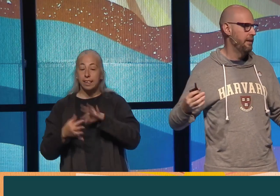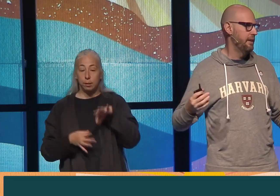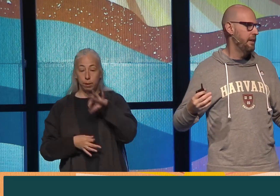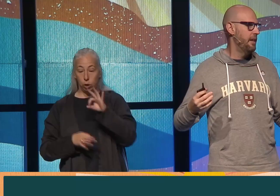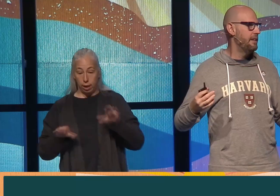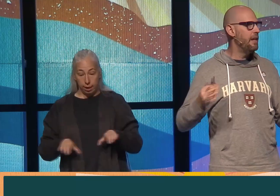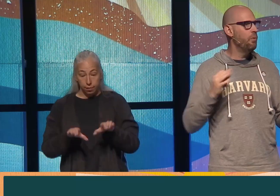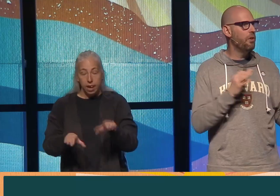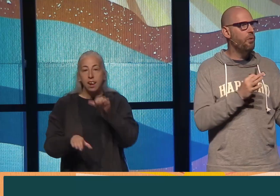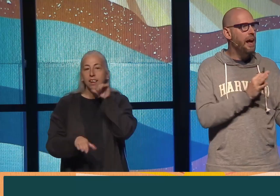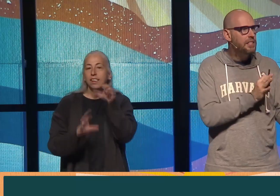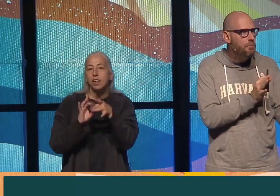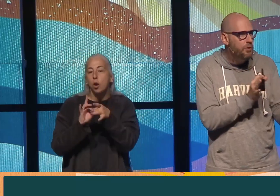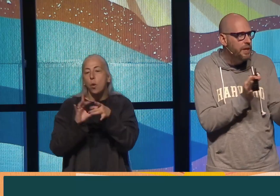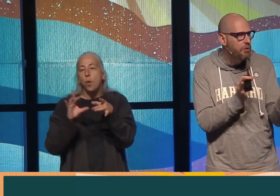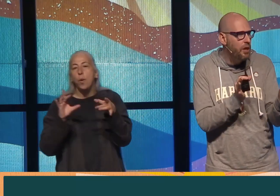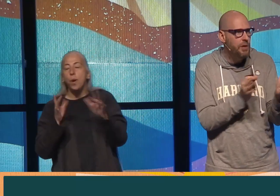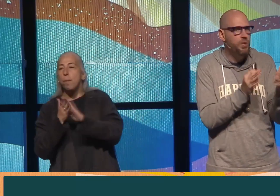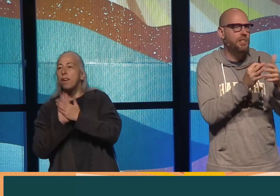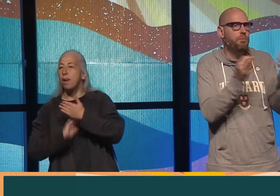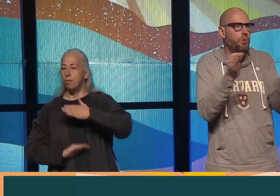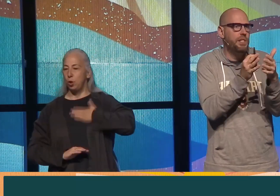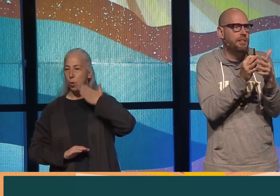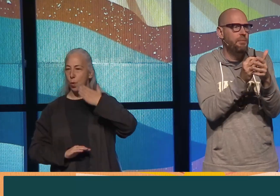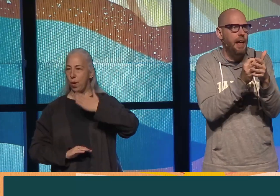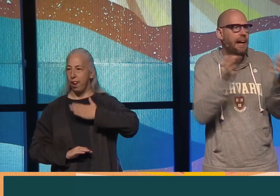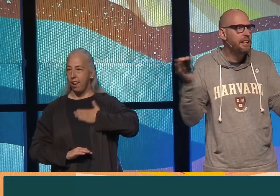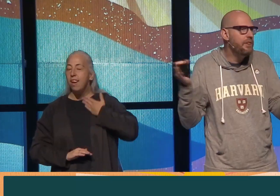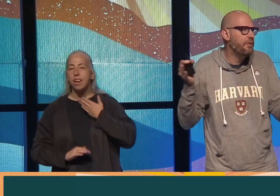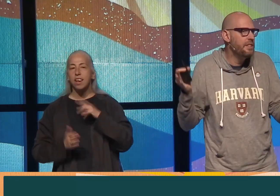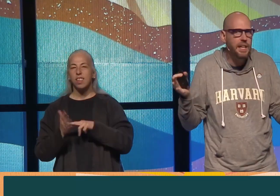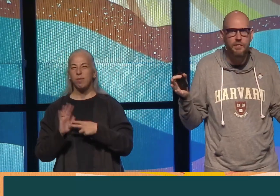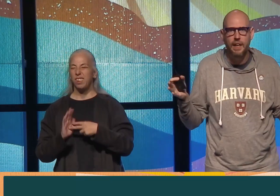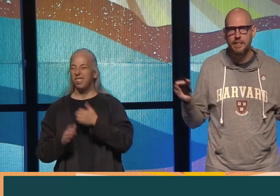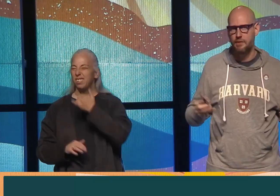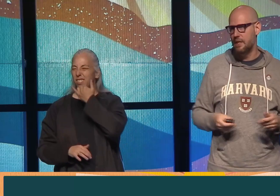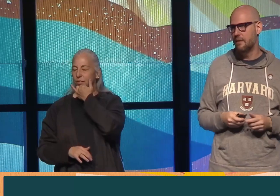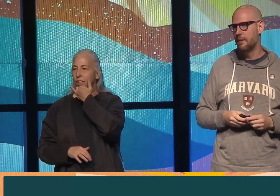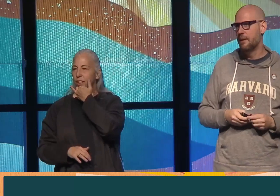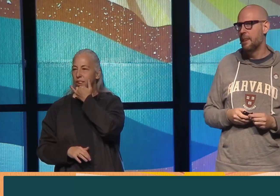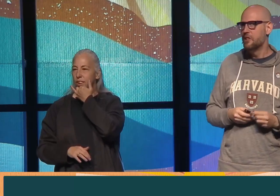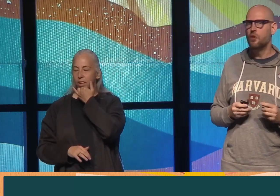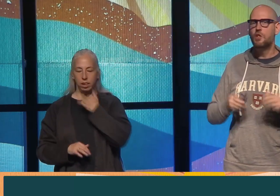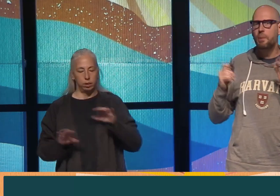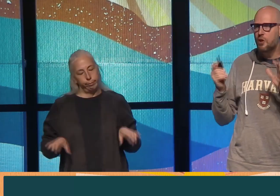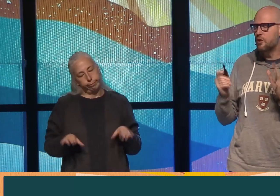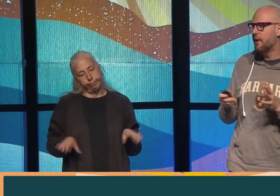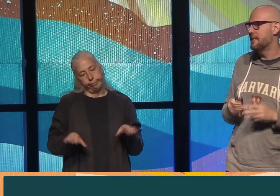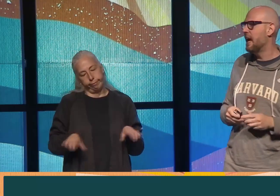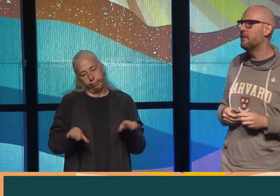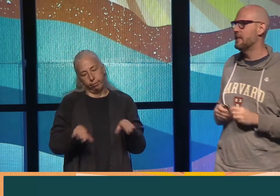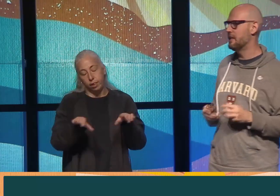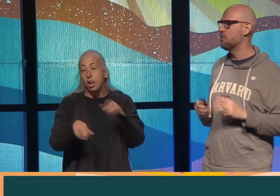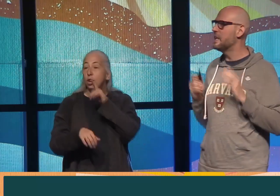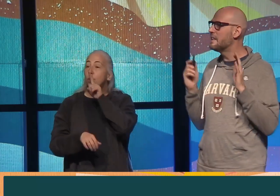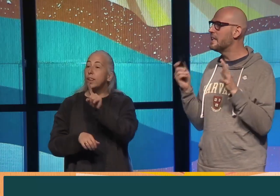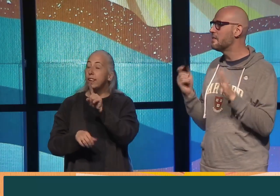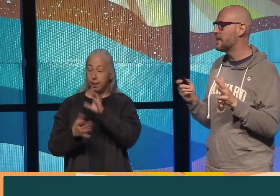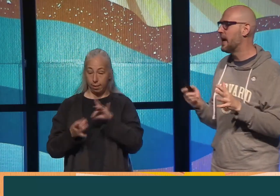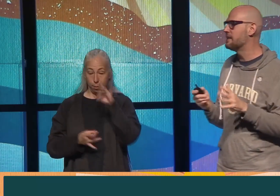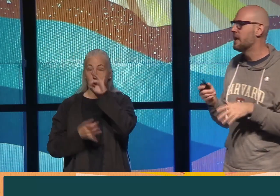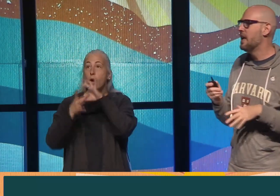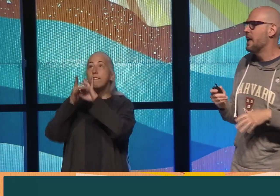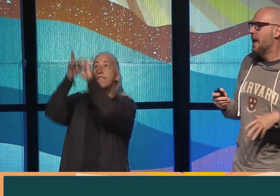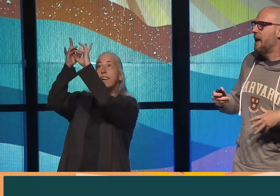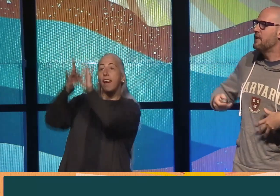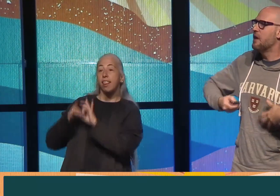joy, then we're actually moving in the wrong, and we're just activity for the sake of activity. So spiritual vitality, then, we can think